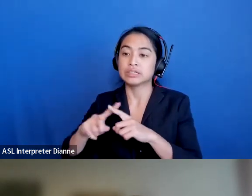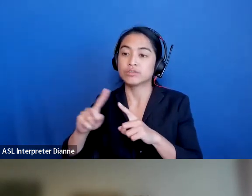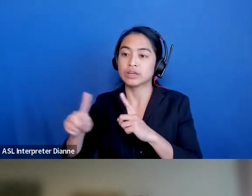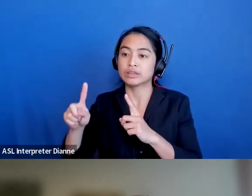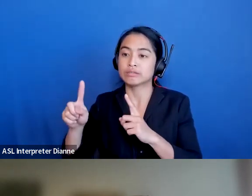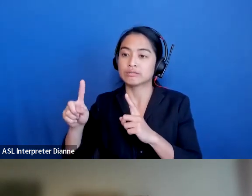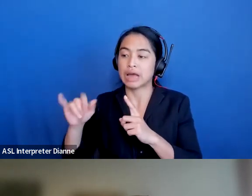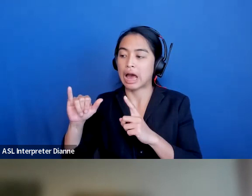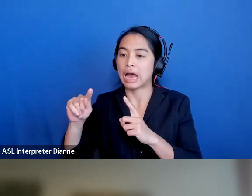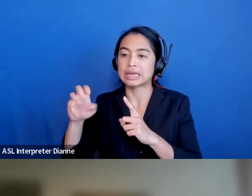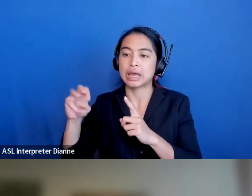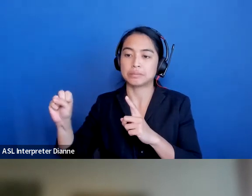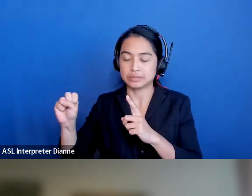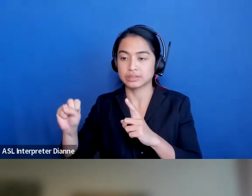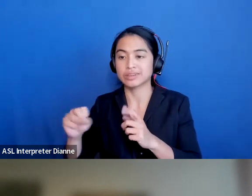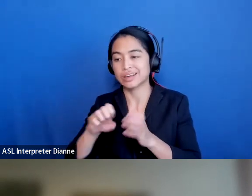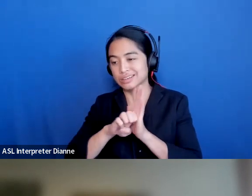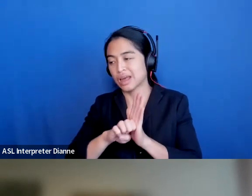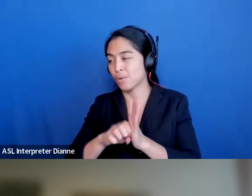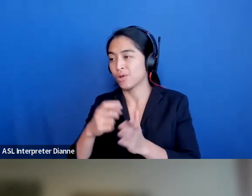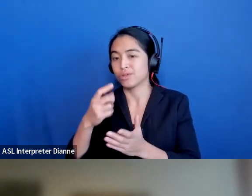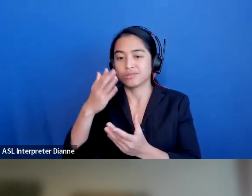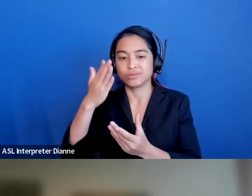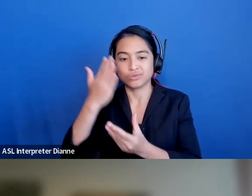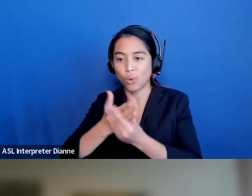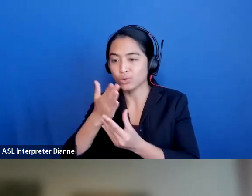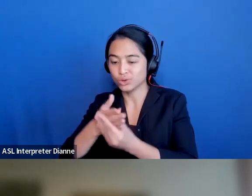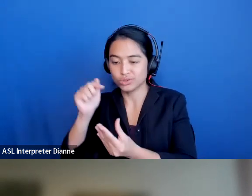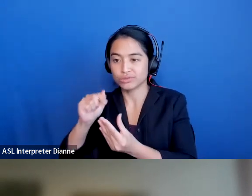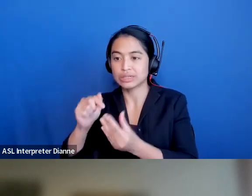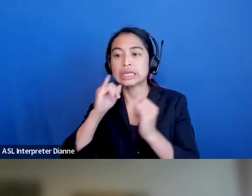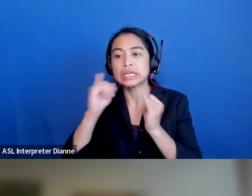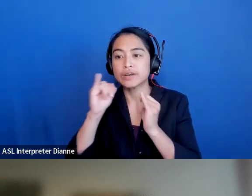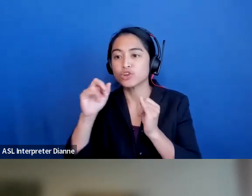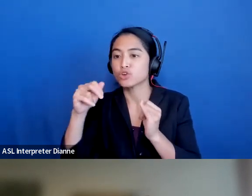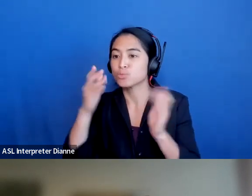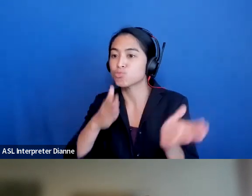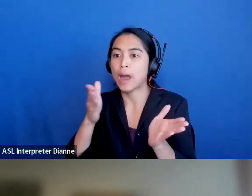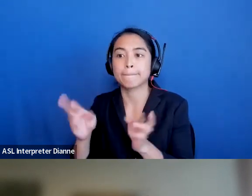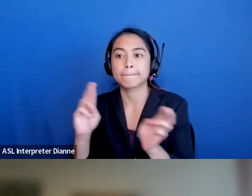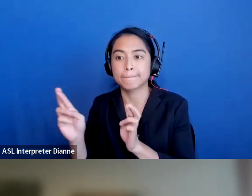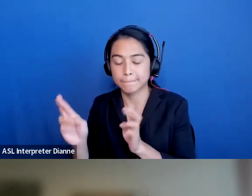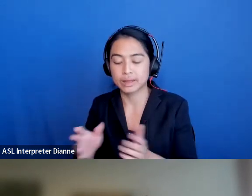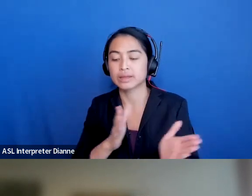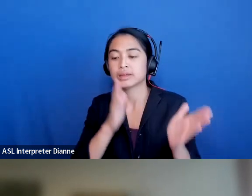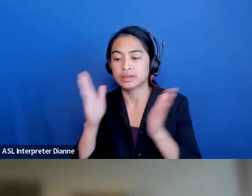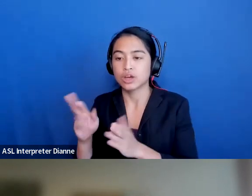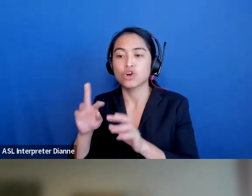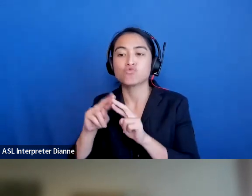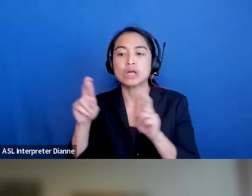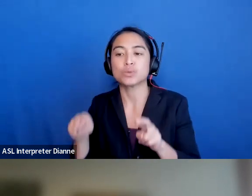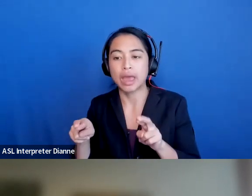items. So for example, there's one folder that is interview prep resources. There's one folder that's